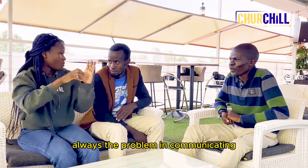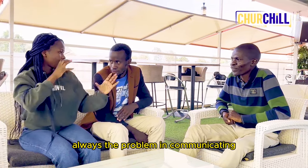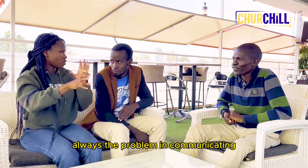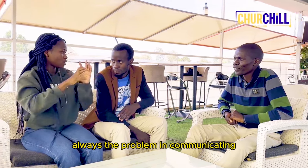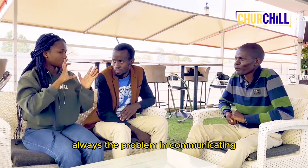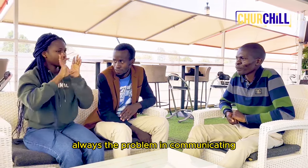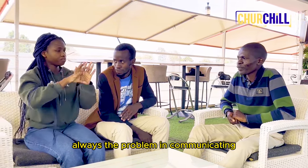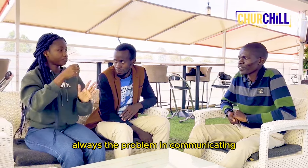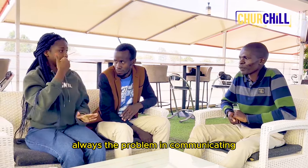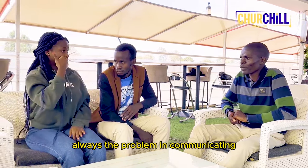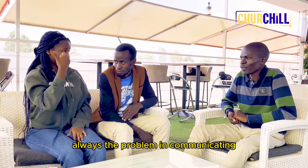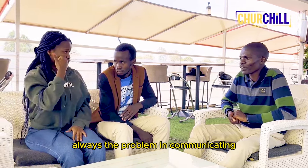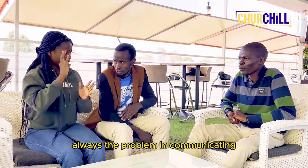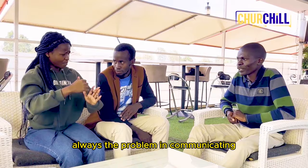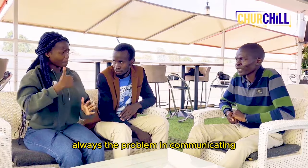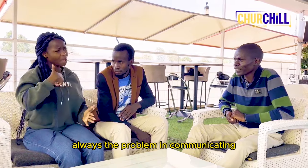always, the problem in communicating.